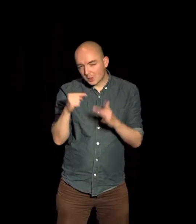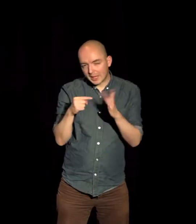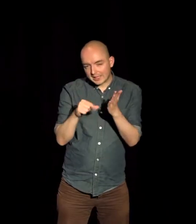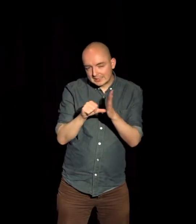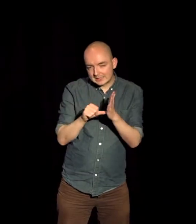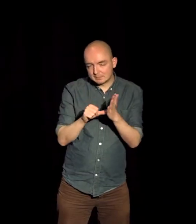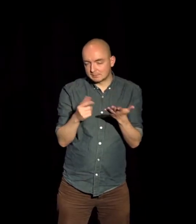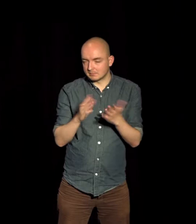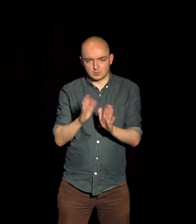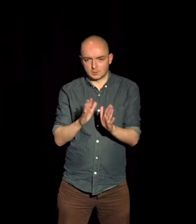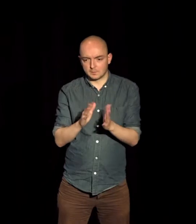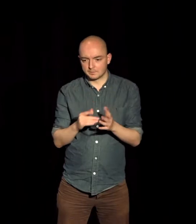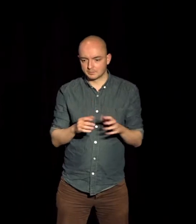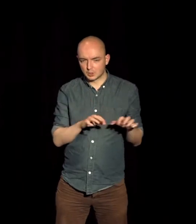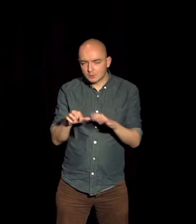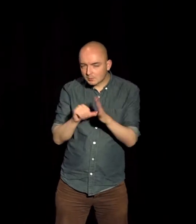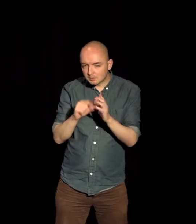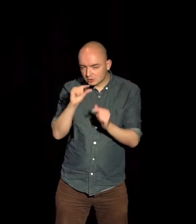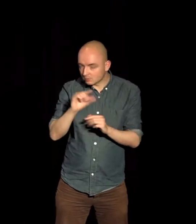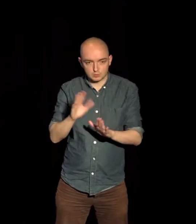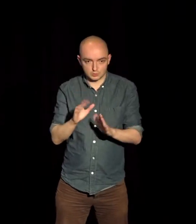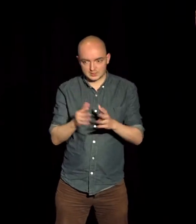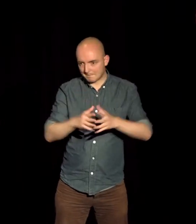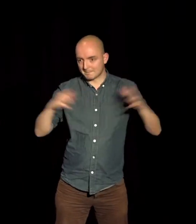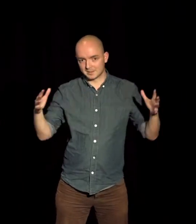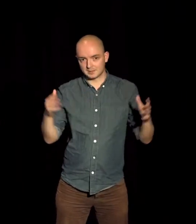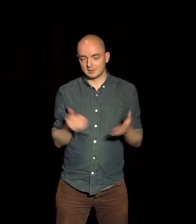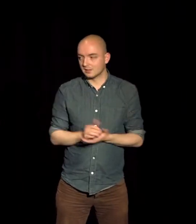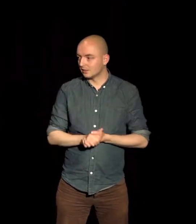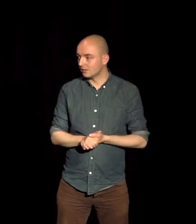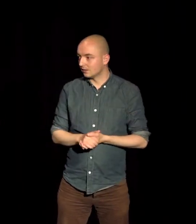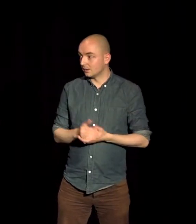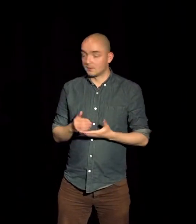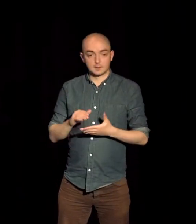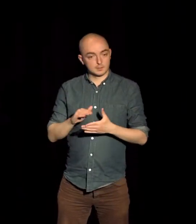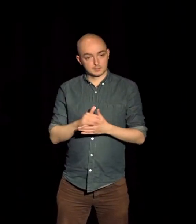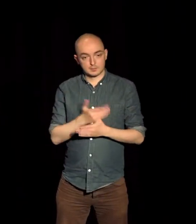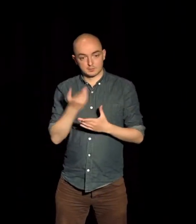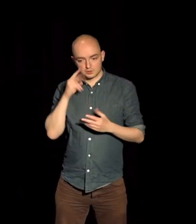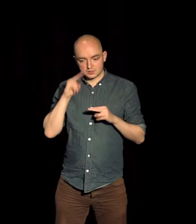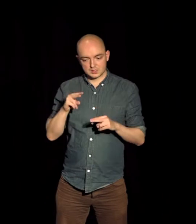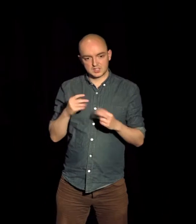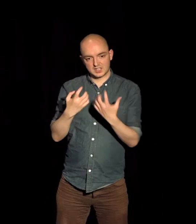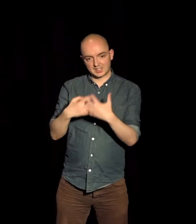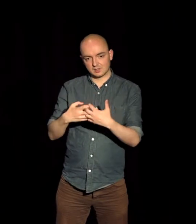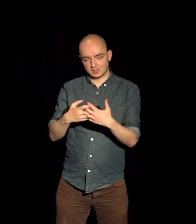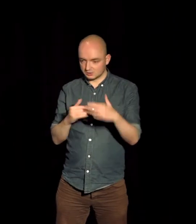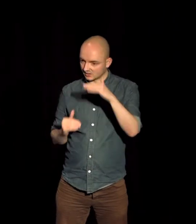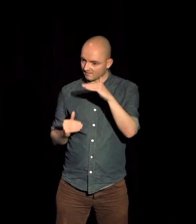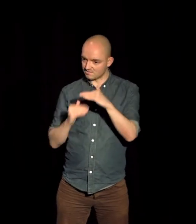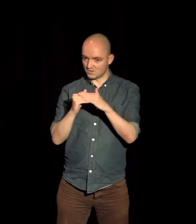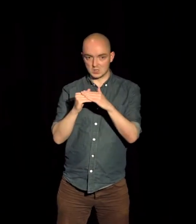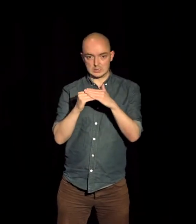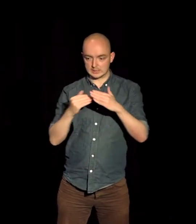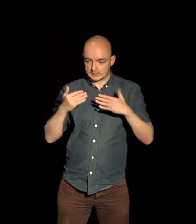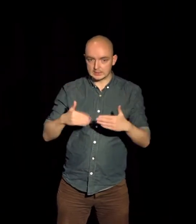days, okay, because the system is driven so far to its full capacity. I mean, I've got a bit stuck in one of these things. There